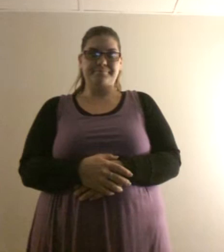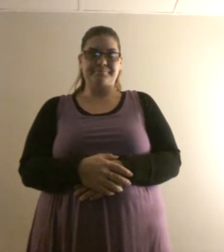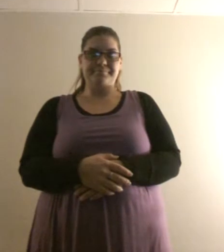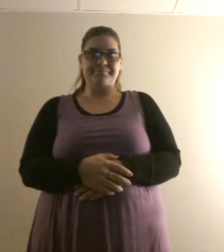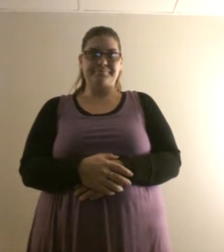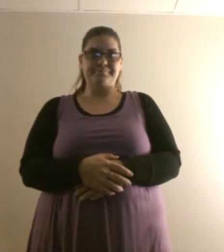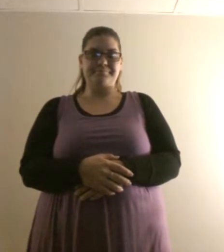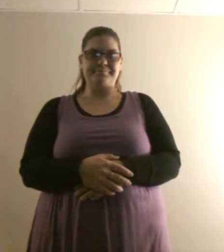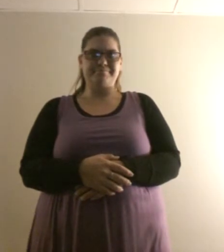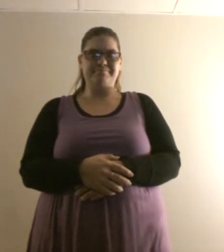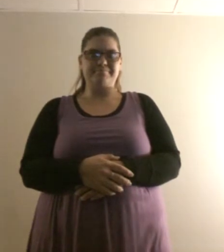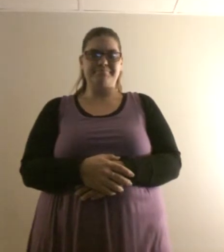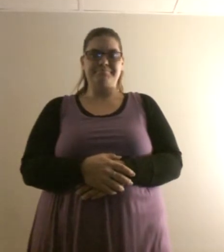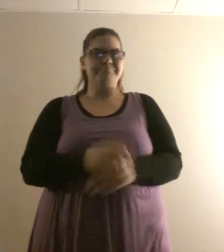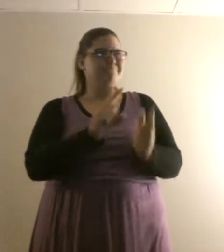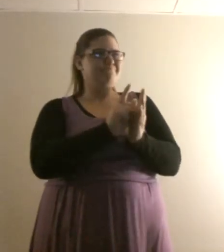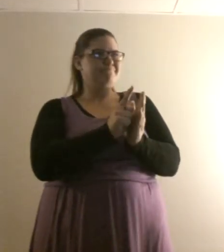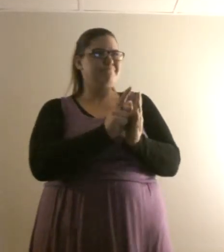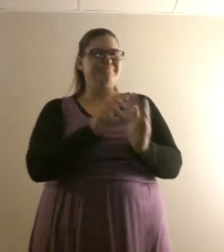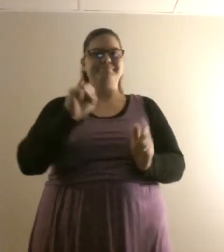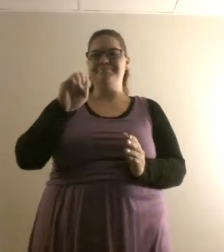A couple seconds to catch up on your notes.